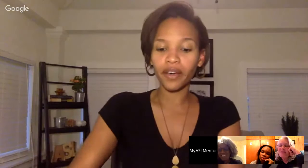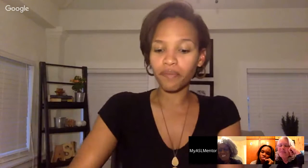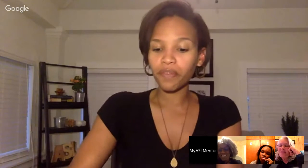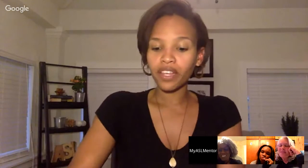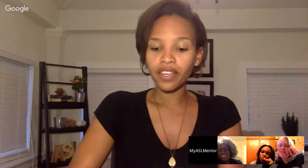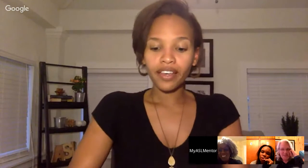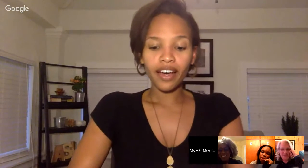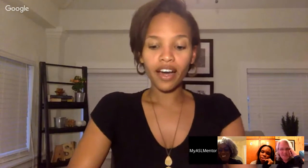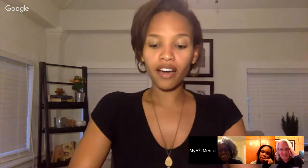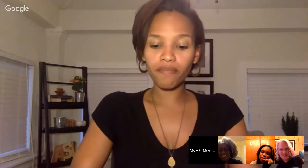Yep.